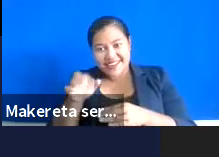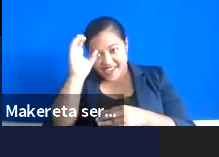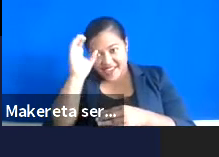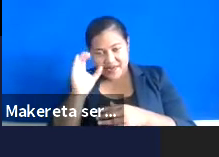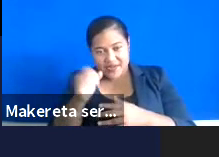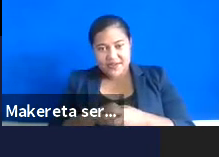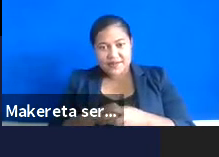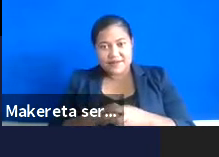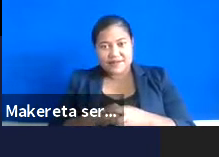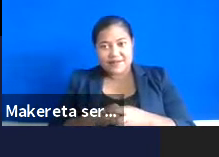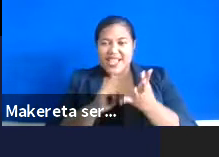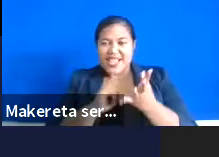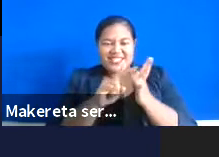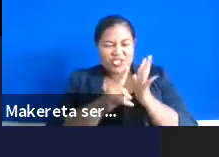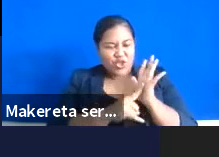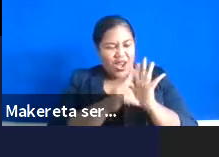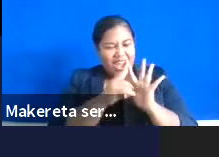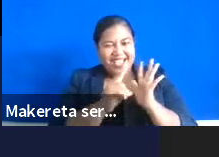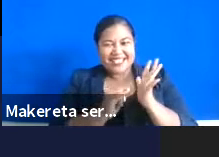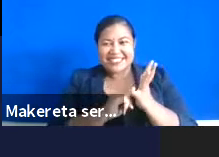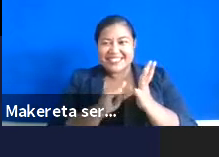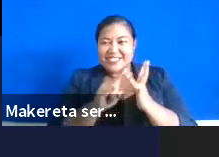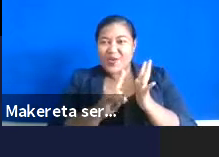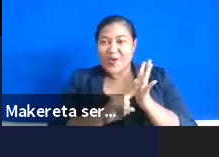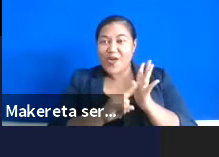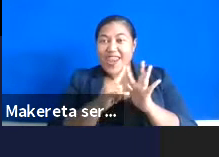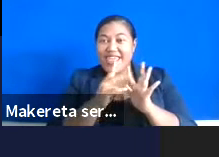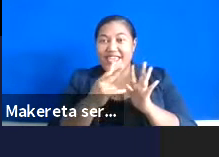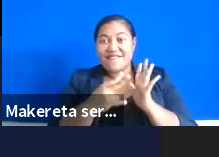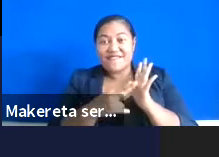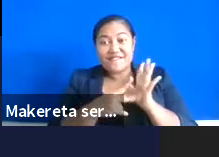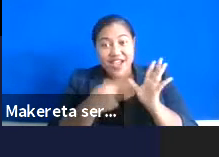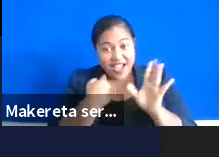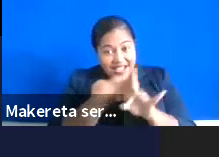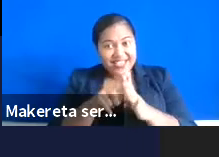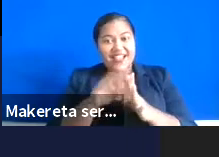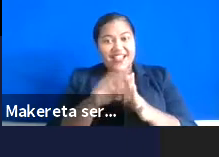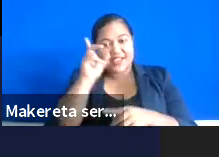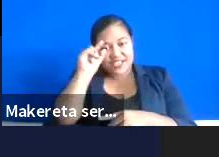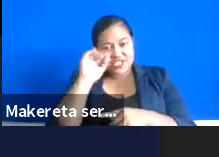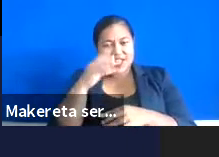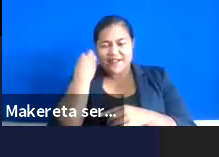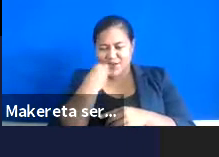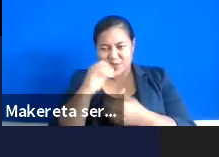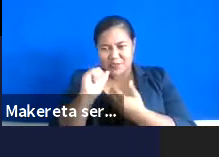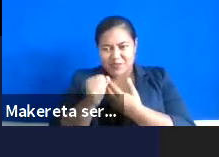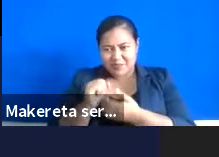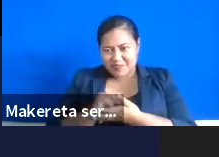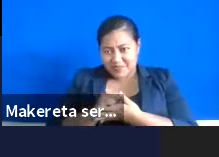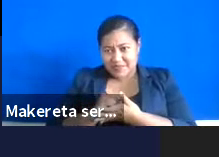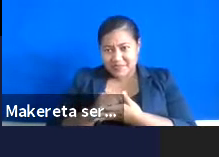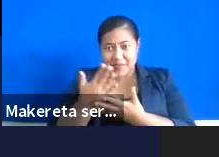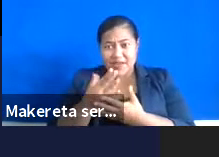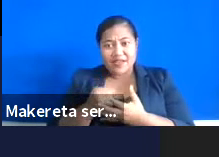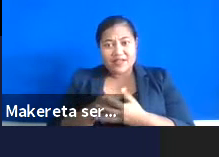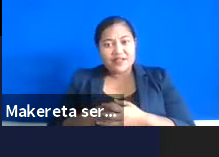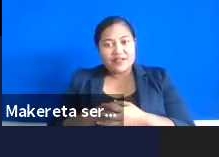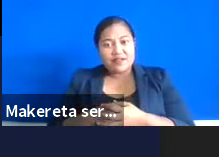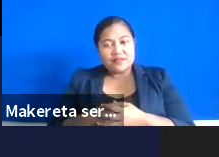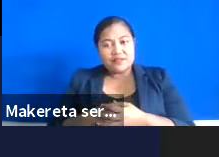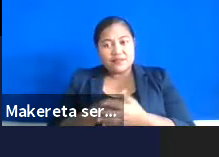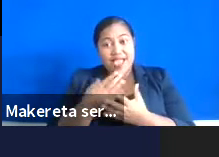solovati and fiji taro patching and um food preservation techniques in micronesia as well as bartering in